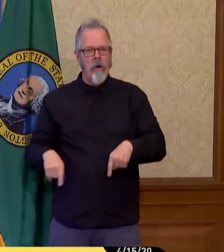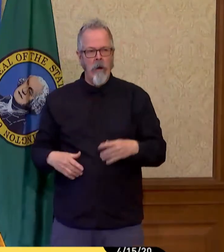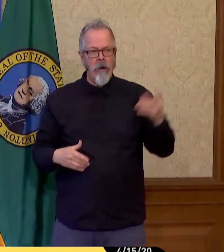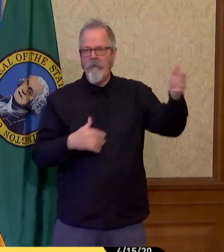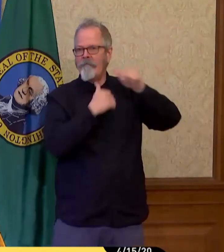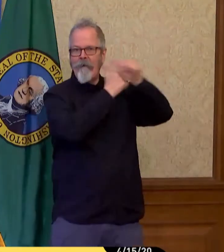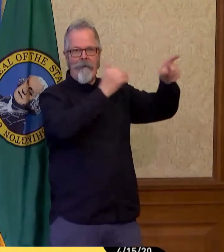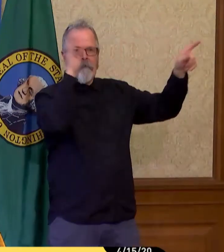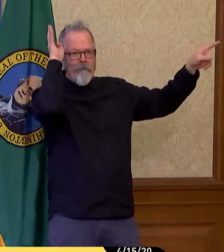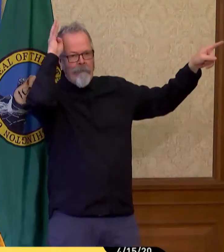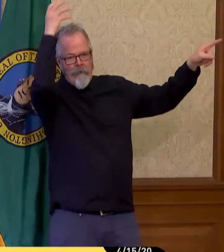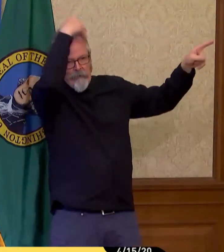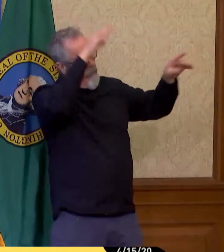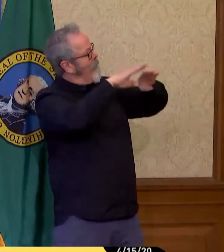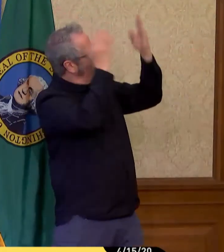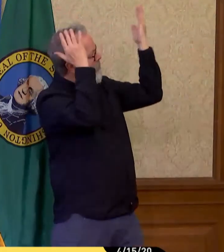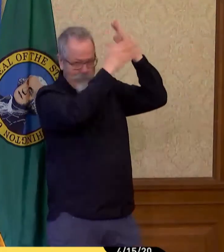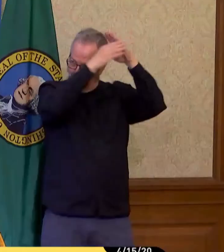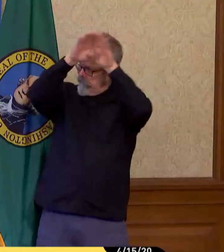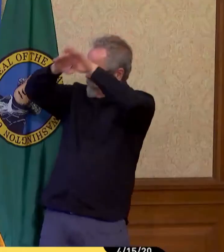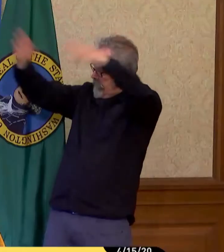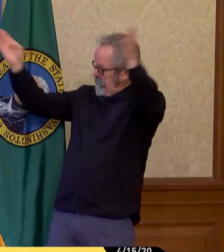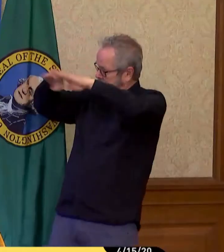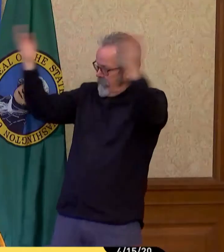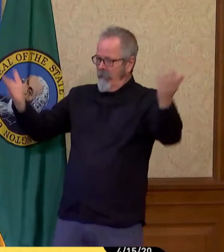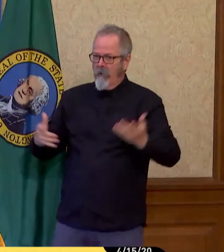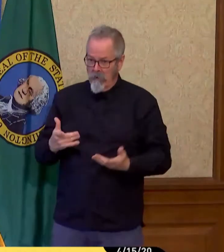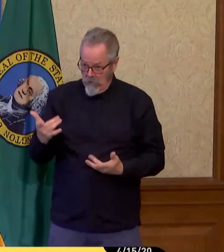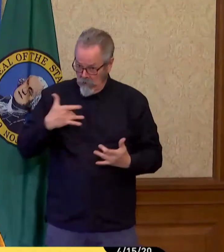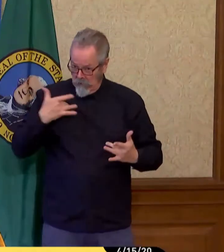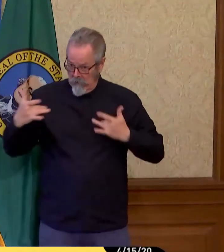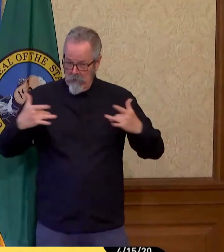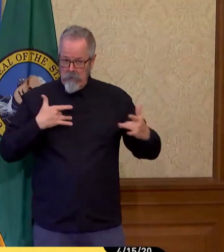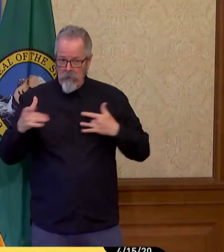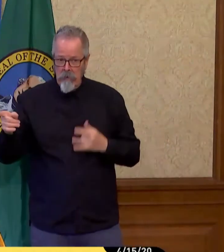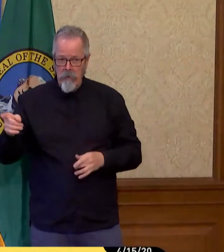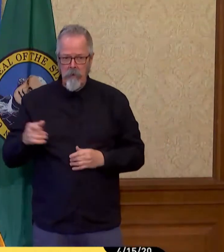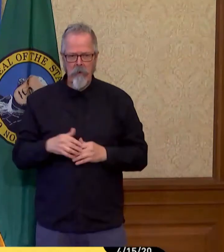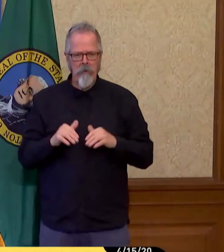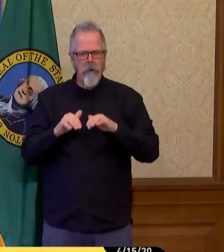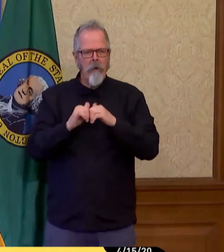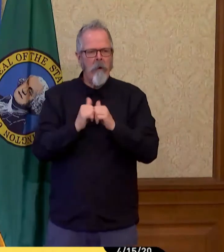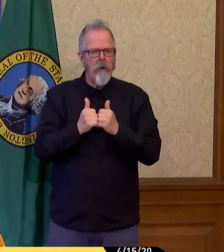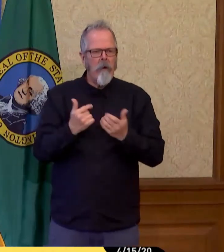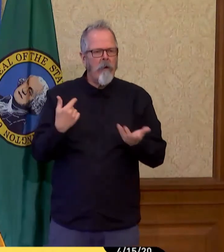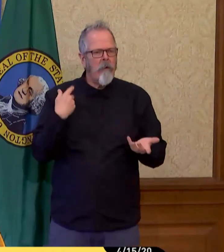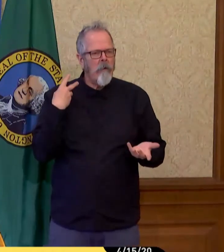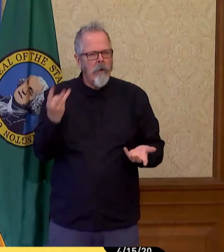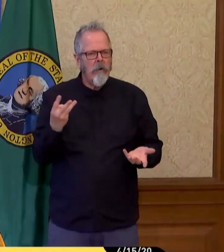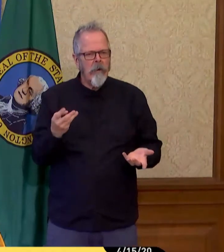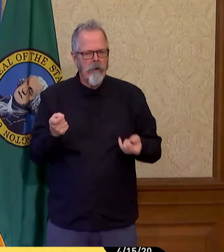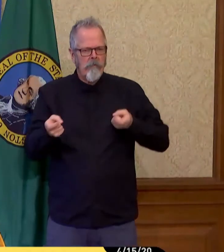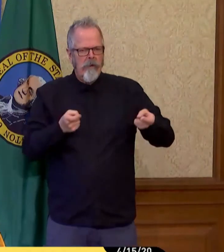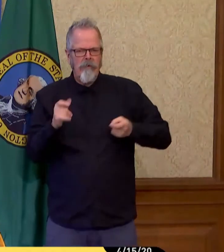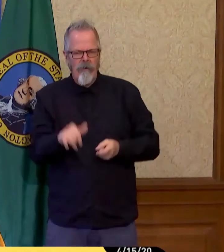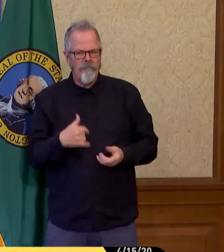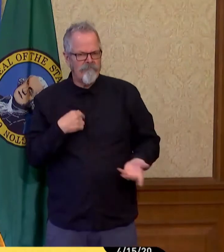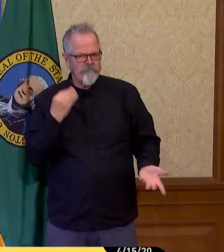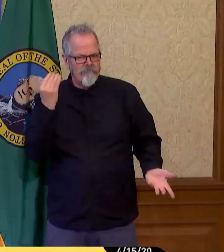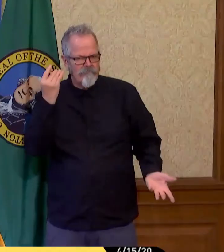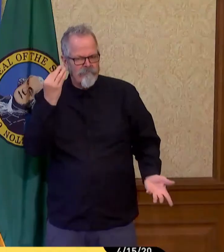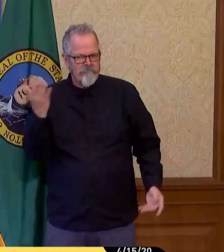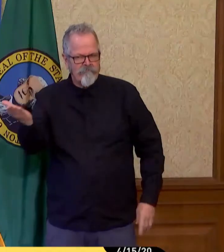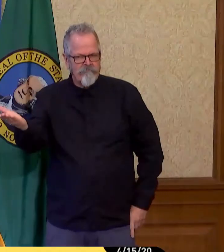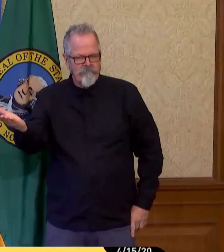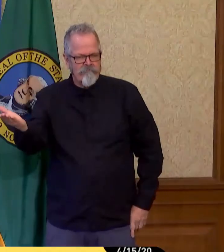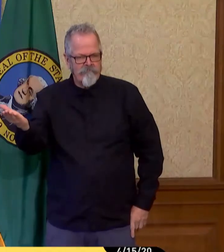if so, how does Washington deal with that? Well, yes, and it's not states. We are in an